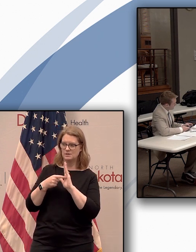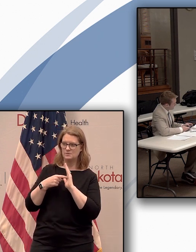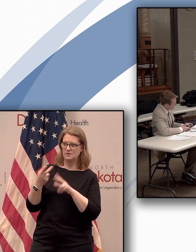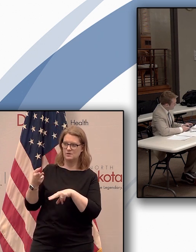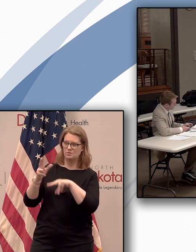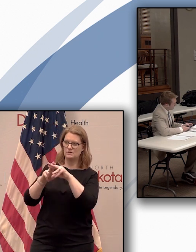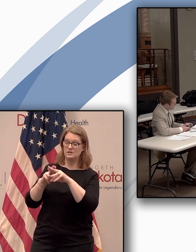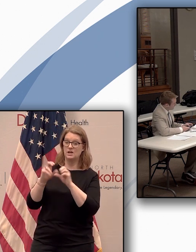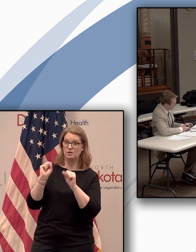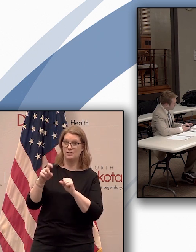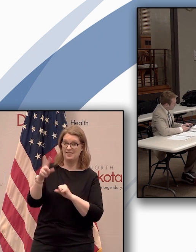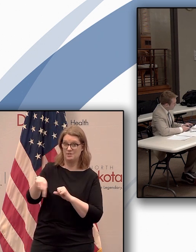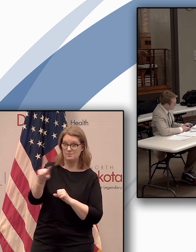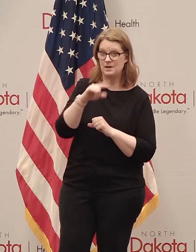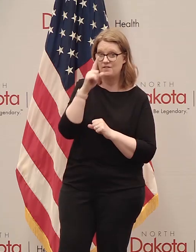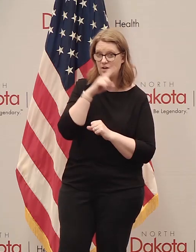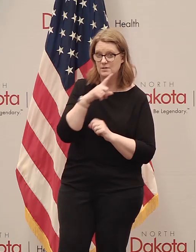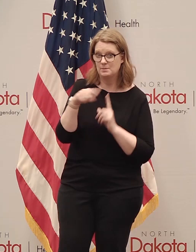false positives?